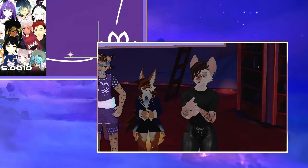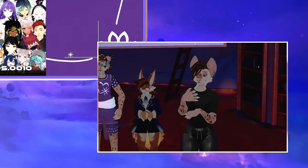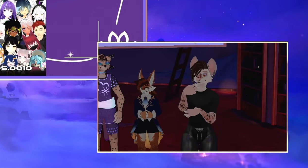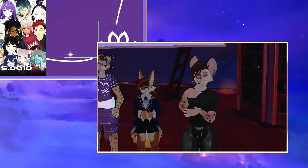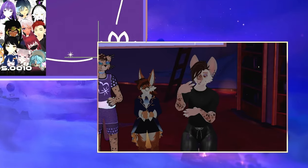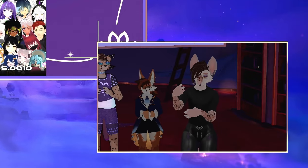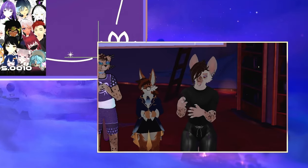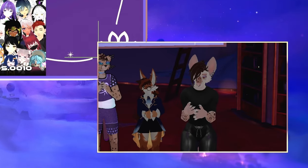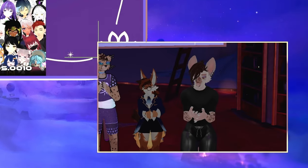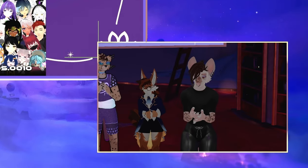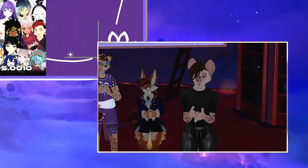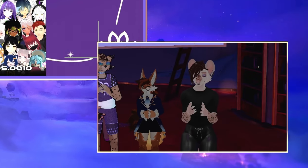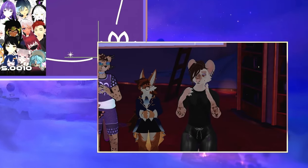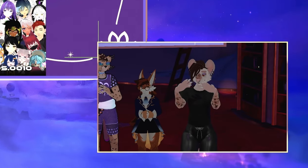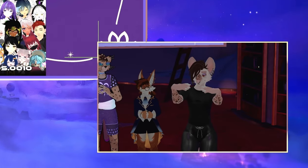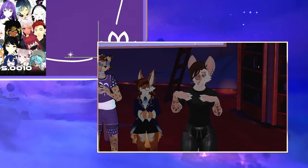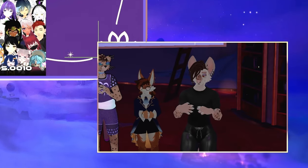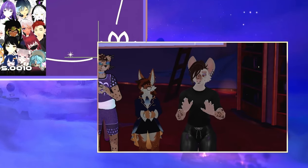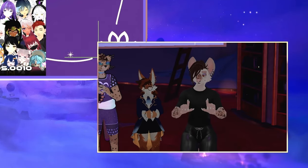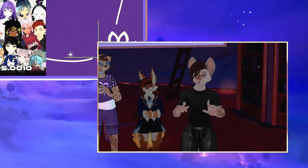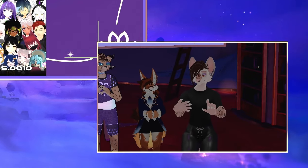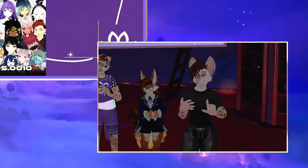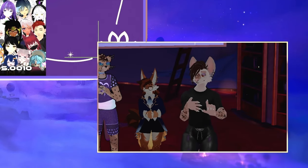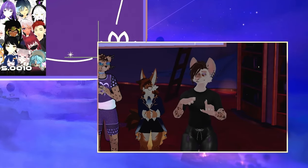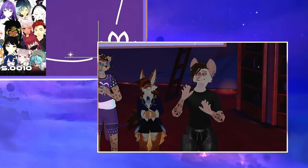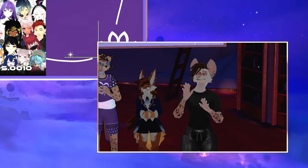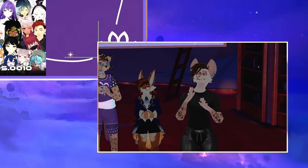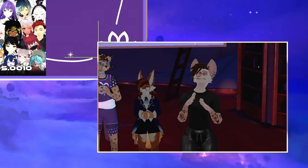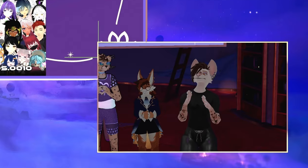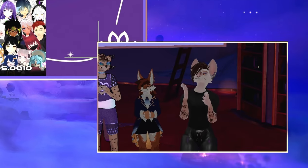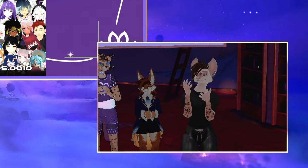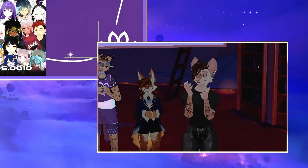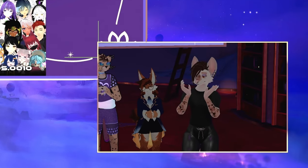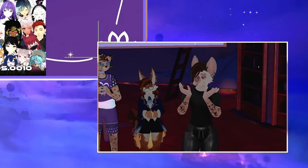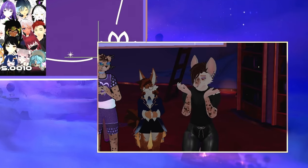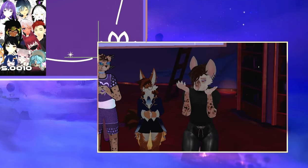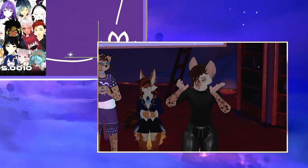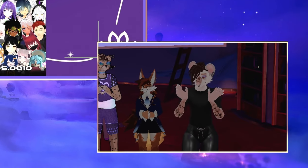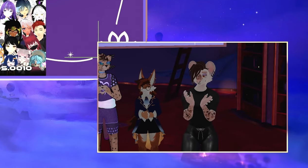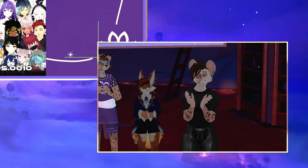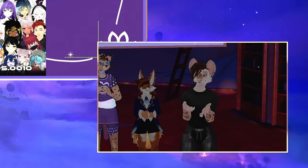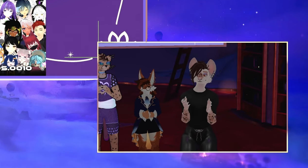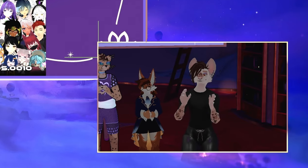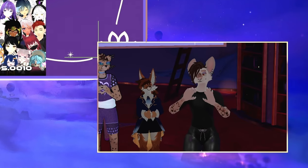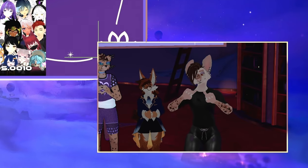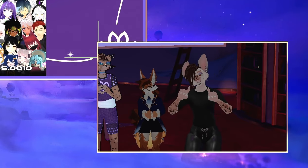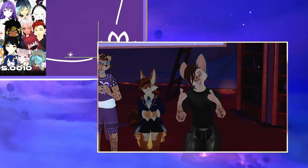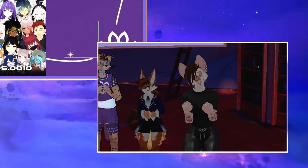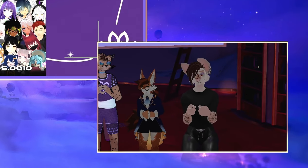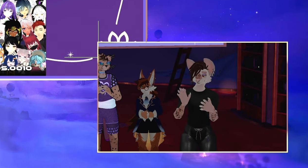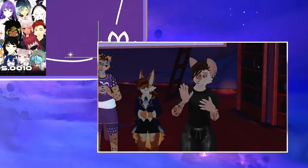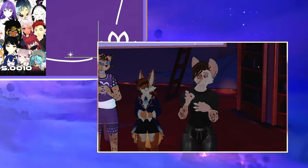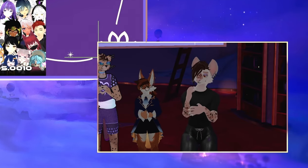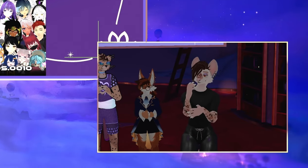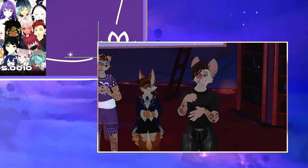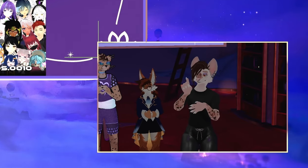our VRC group code link, whatever it's called. So if you guys are interested in learning more, joining the